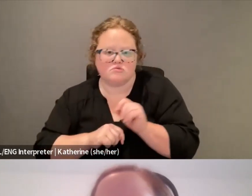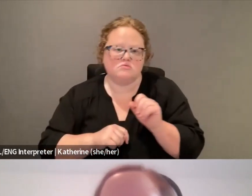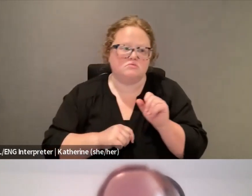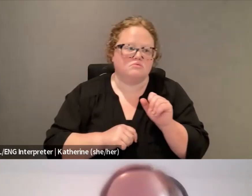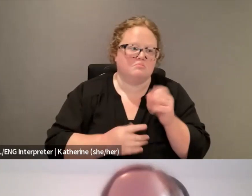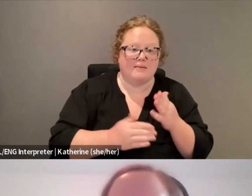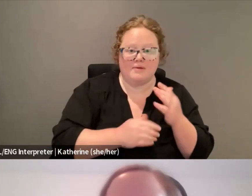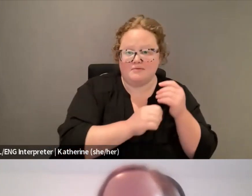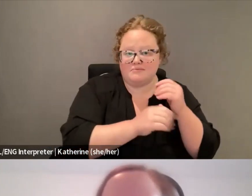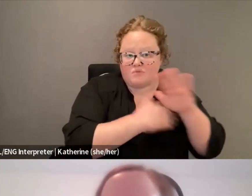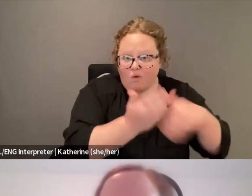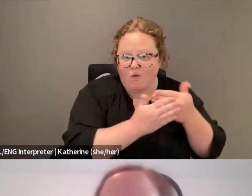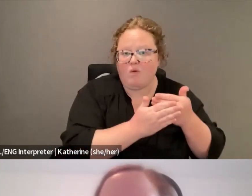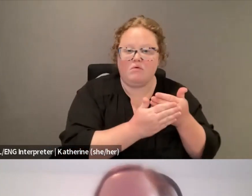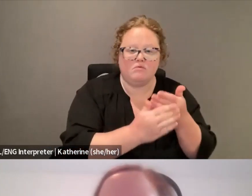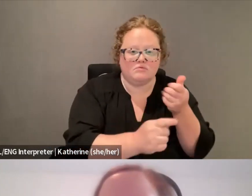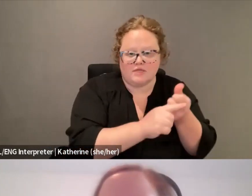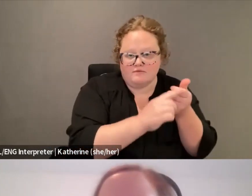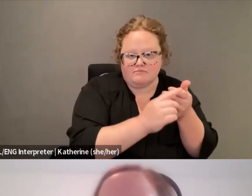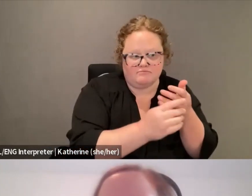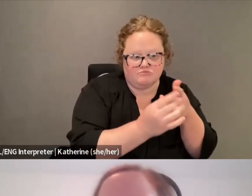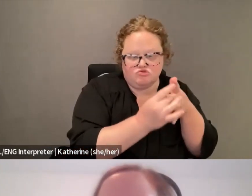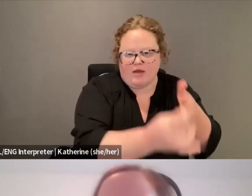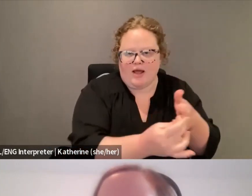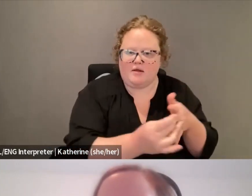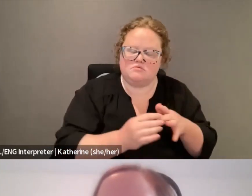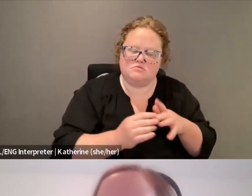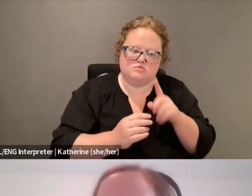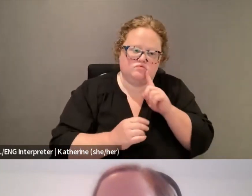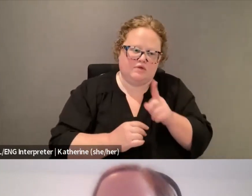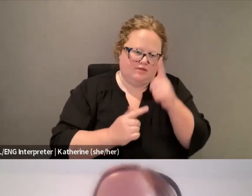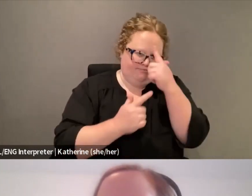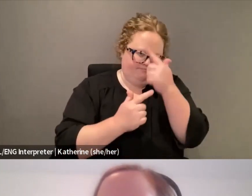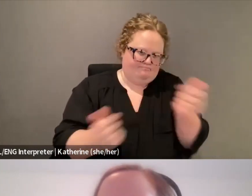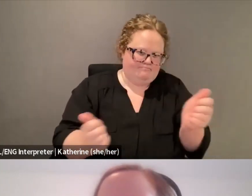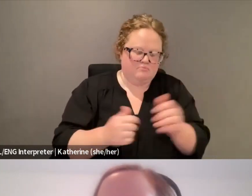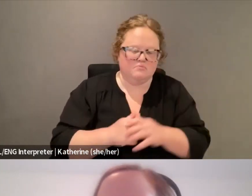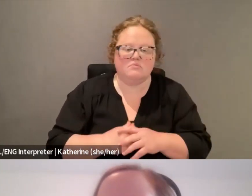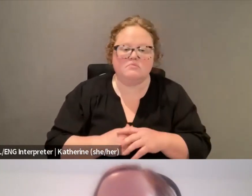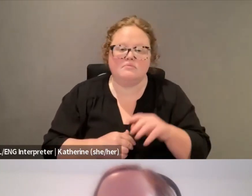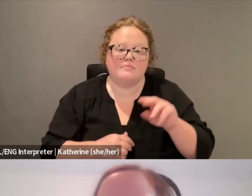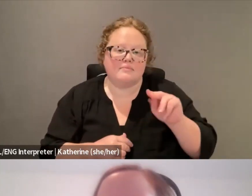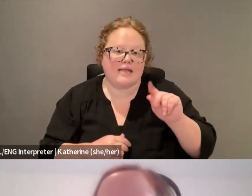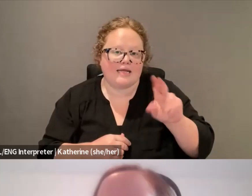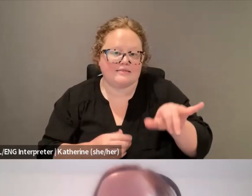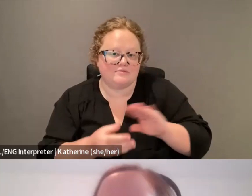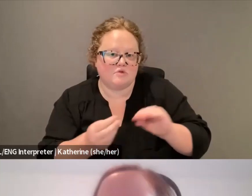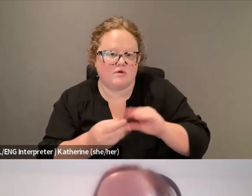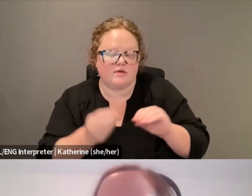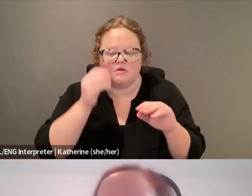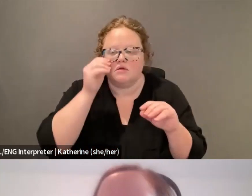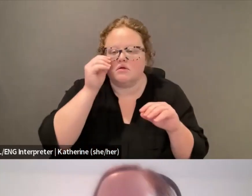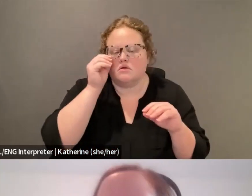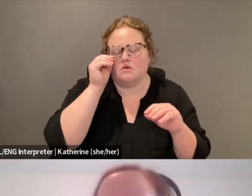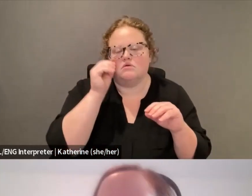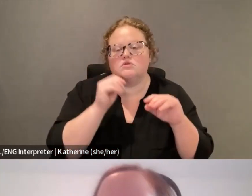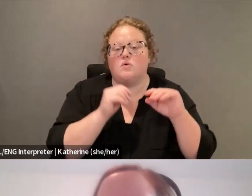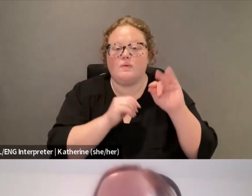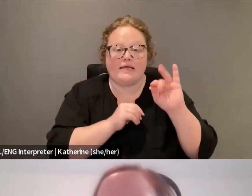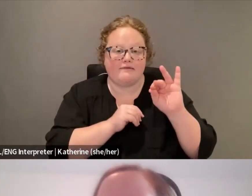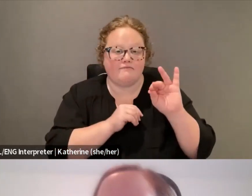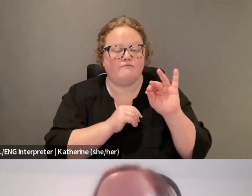And then sort of along the same lines, this is a mix and match thing. If in Appendix C, which is